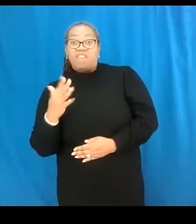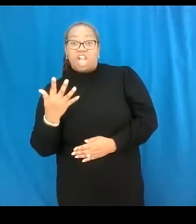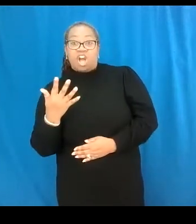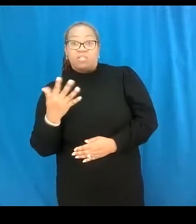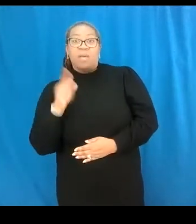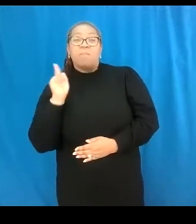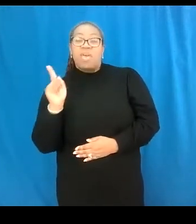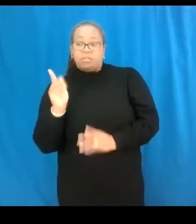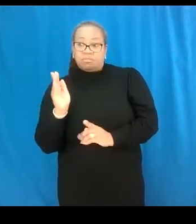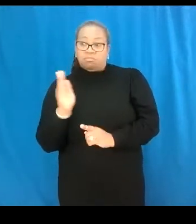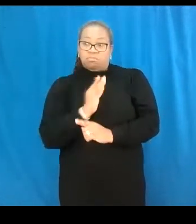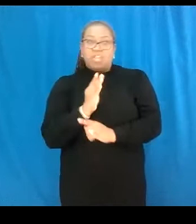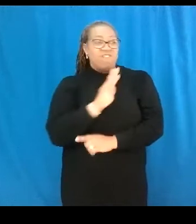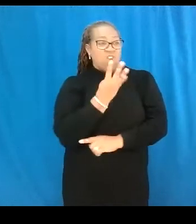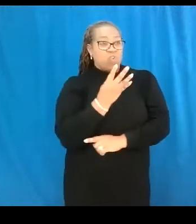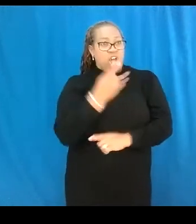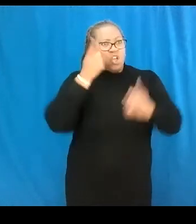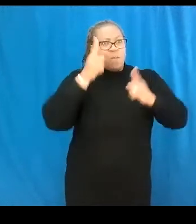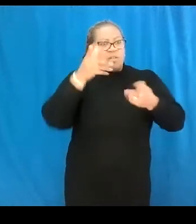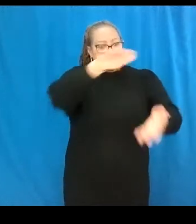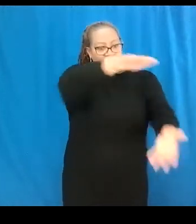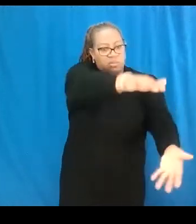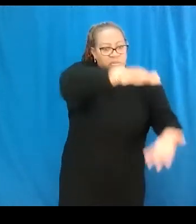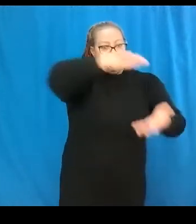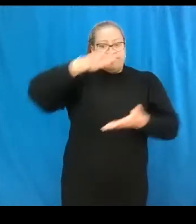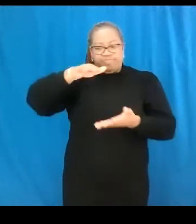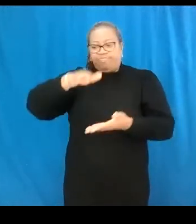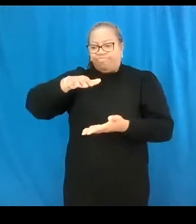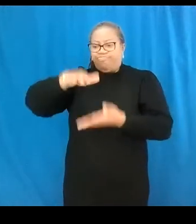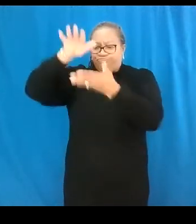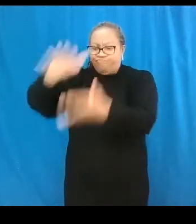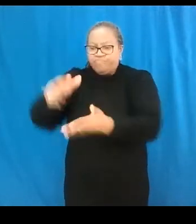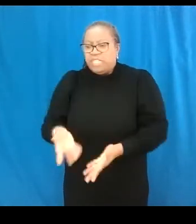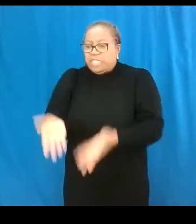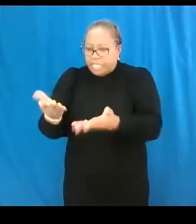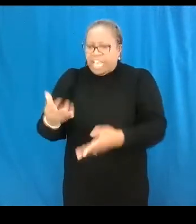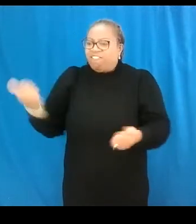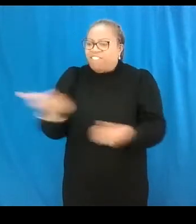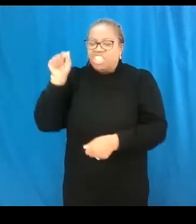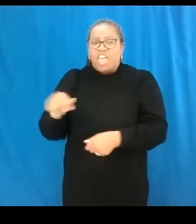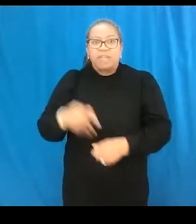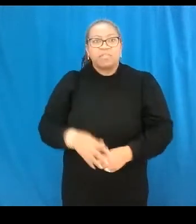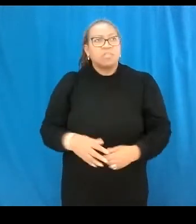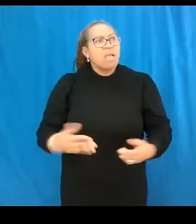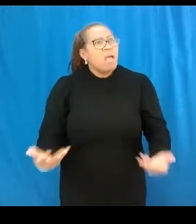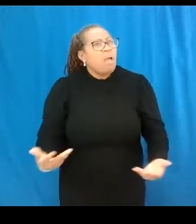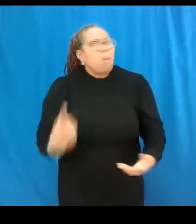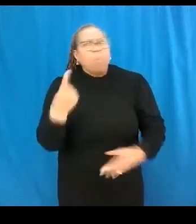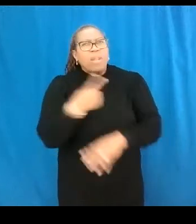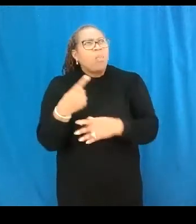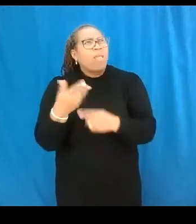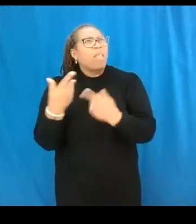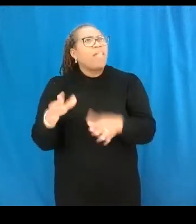a whole bunch of work to do. That's literally going to take hours. They had the whole day to give it to us earlier, but